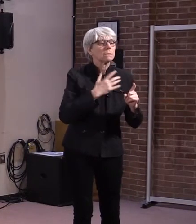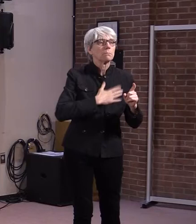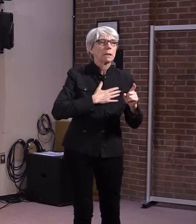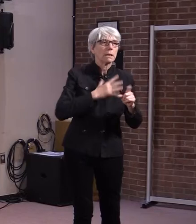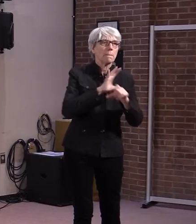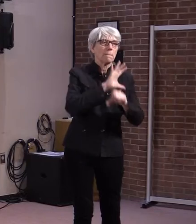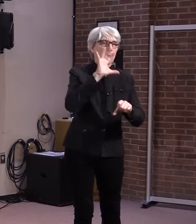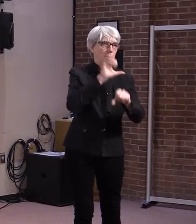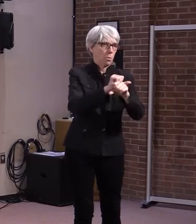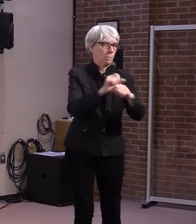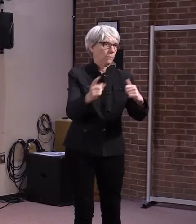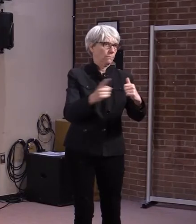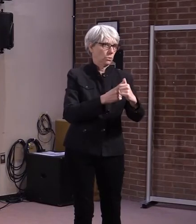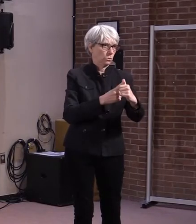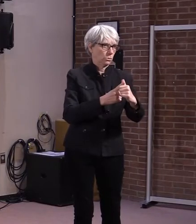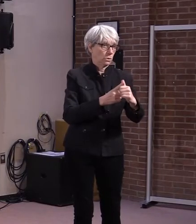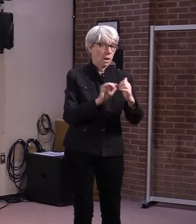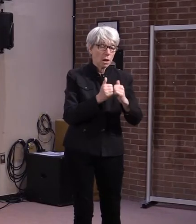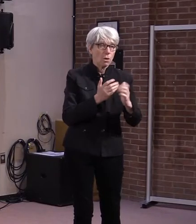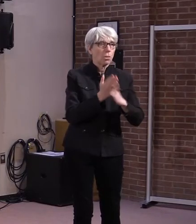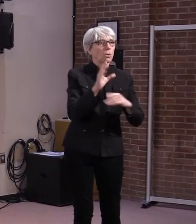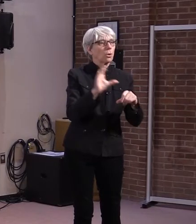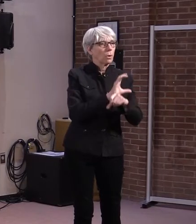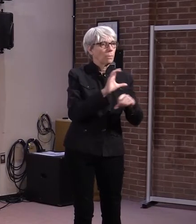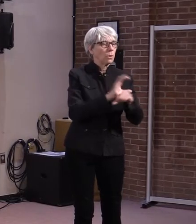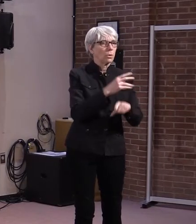can make an appointment online at